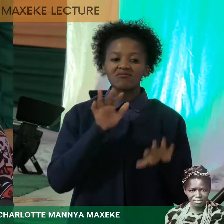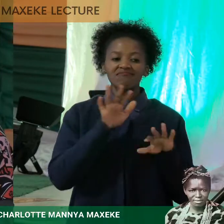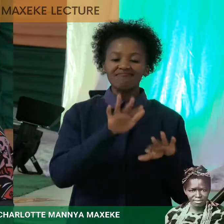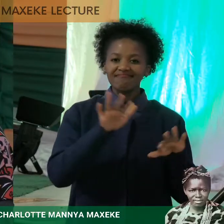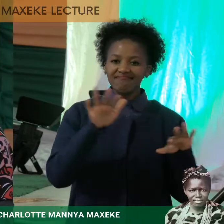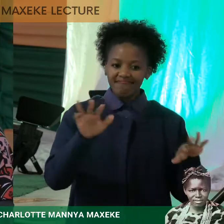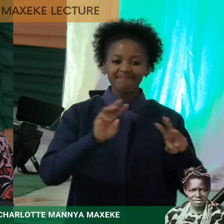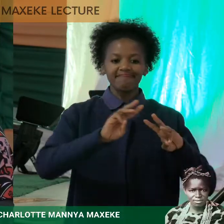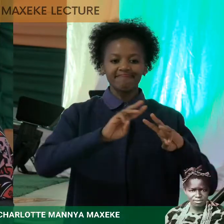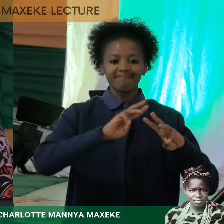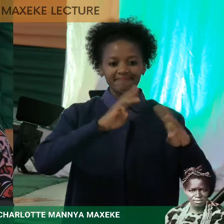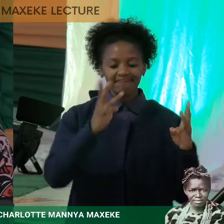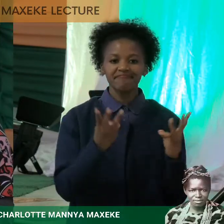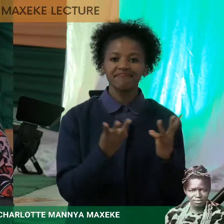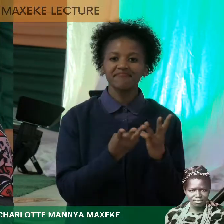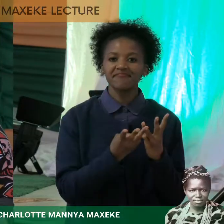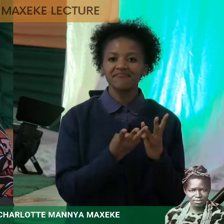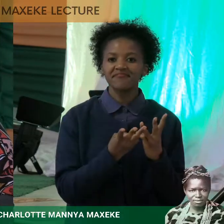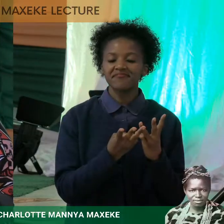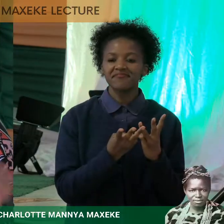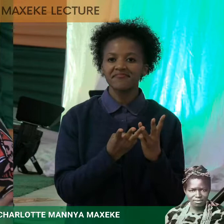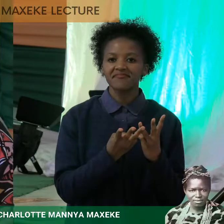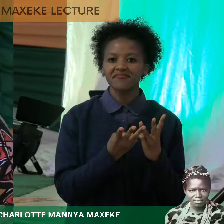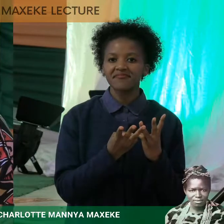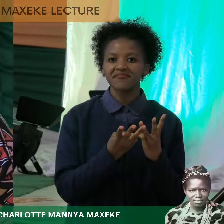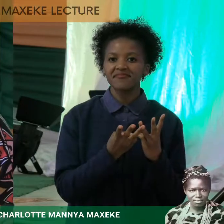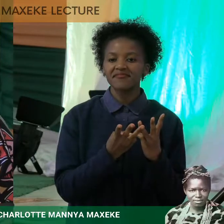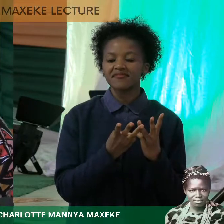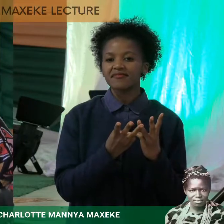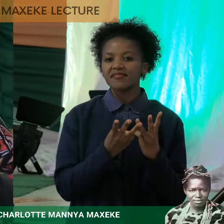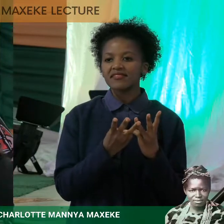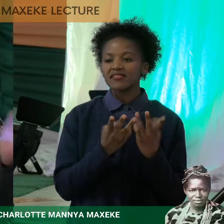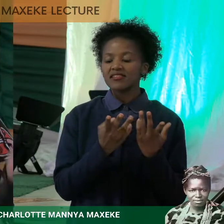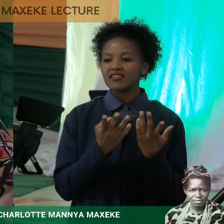the world. Among the many firsts,